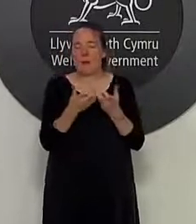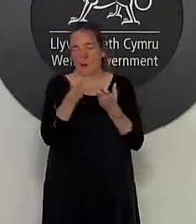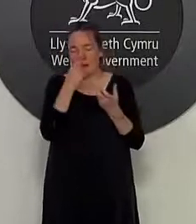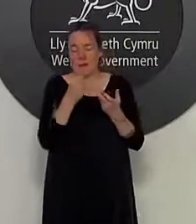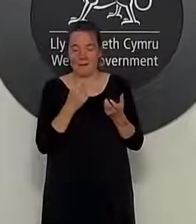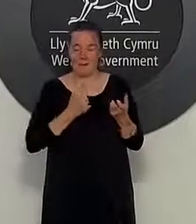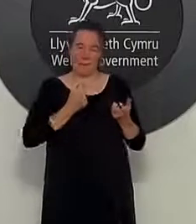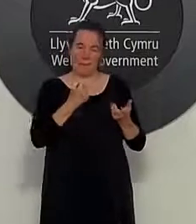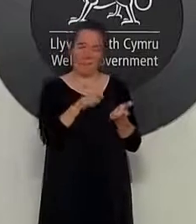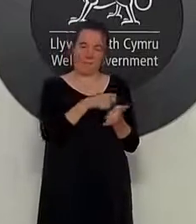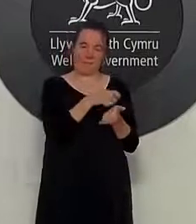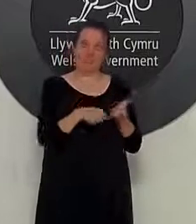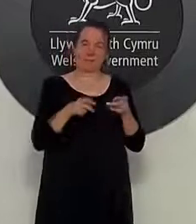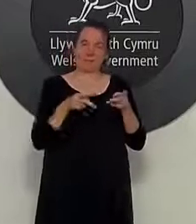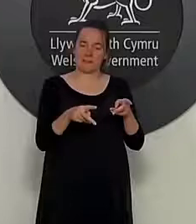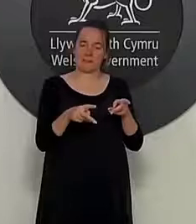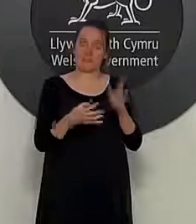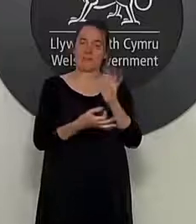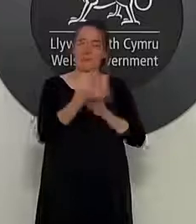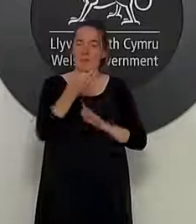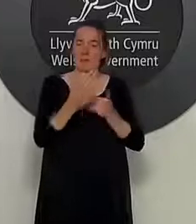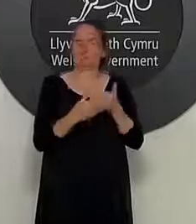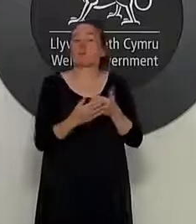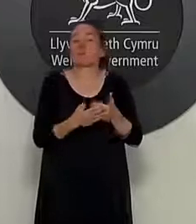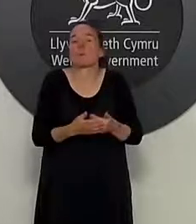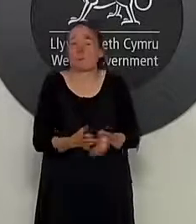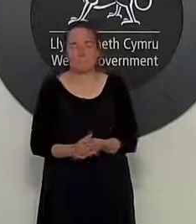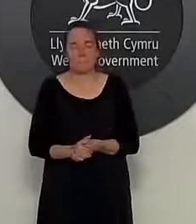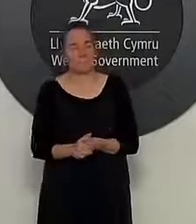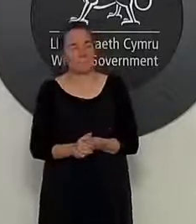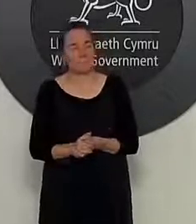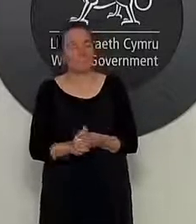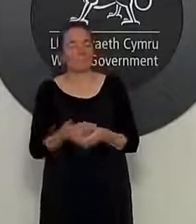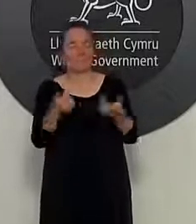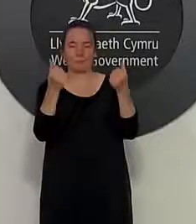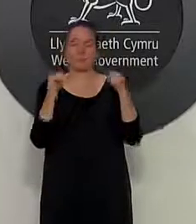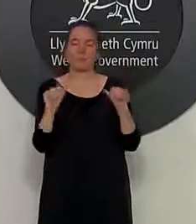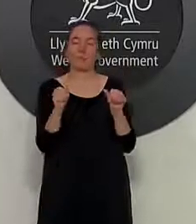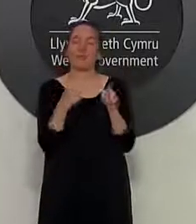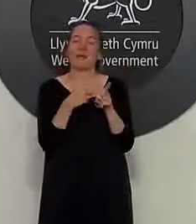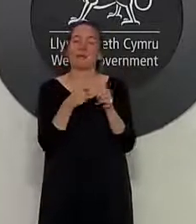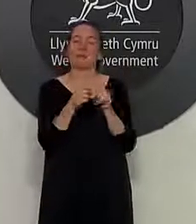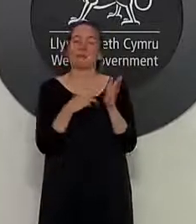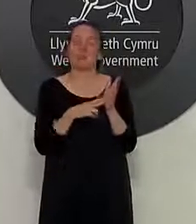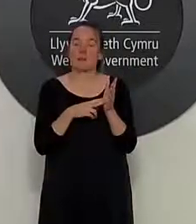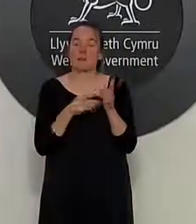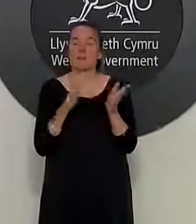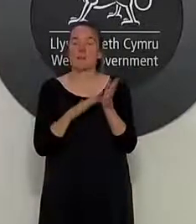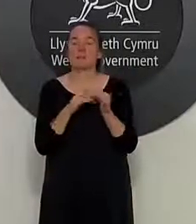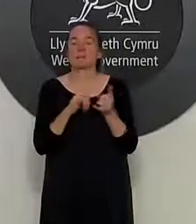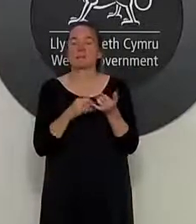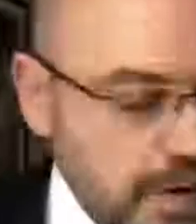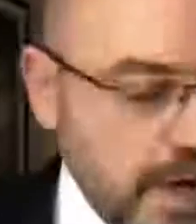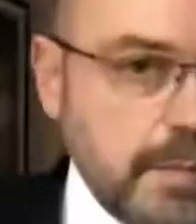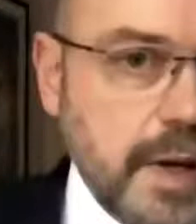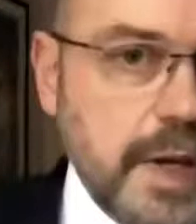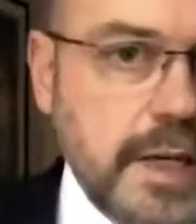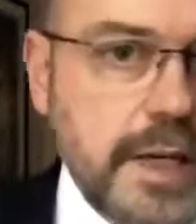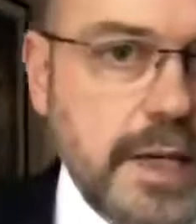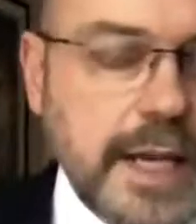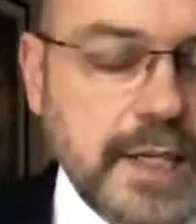democracy further. Diolch Adam, diolch Catherine. Draw I Adrian Masters. Thank you